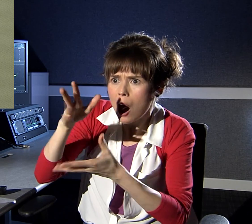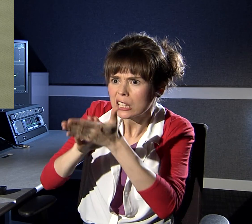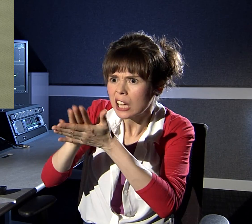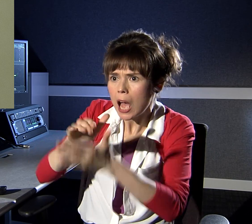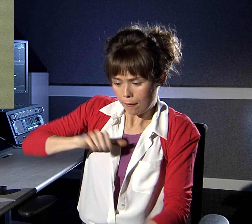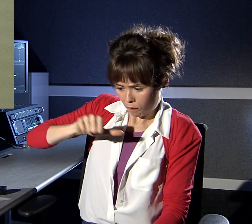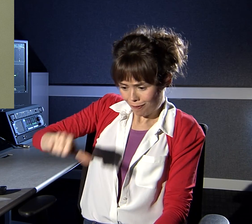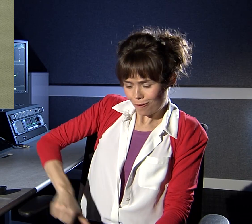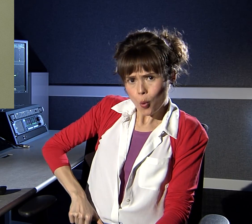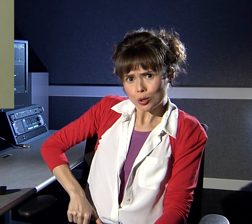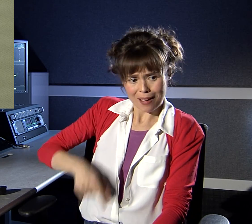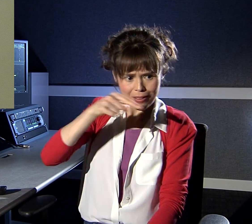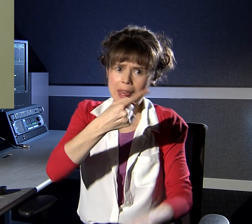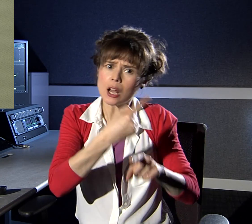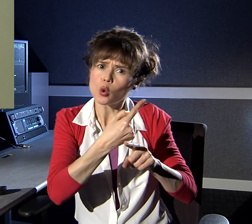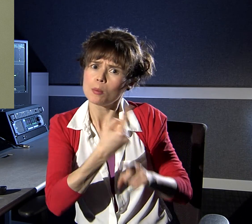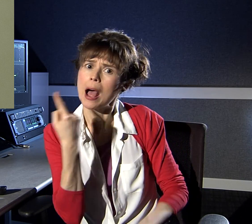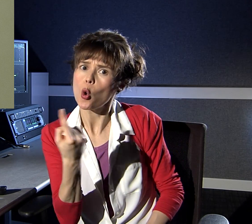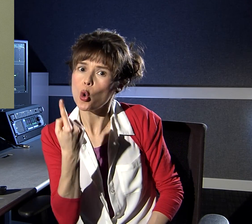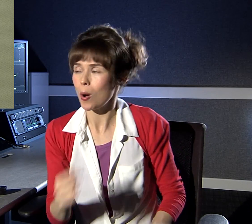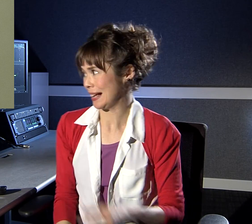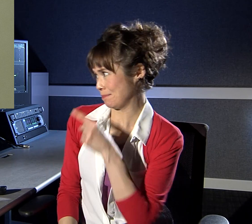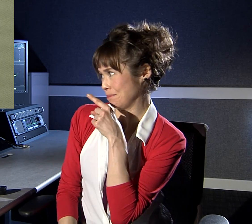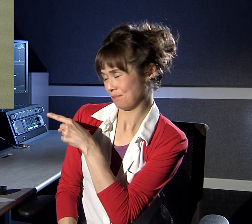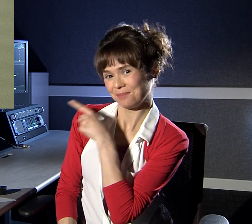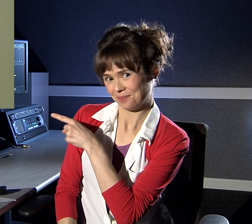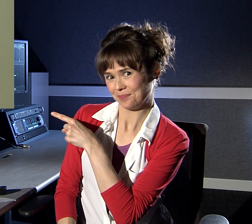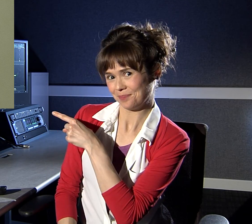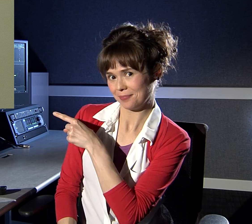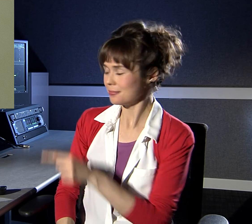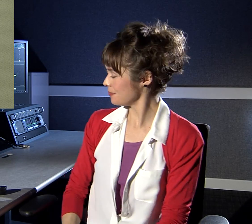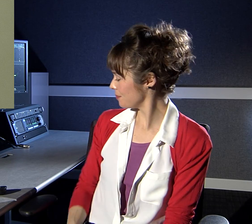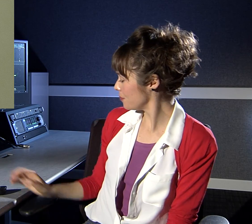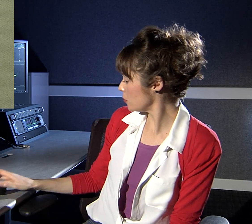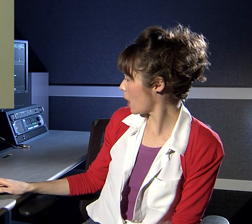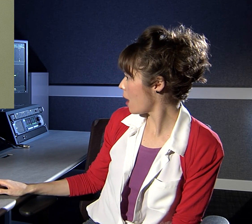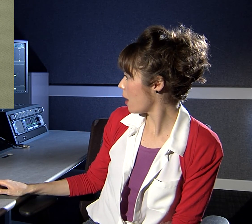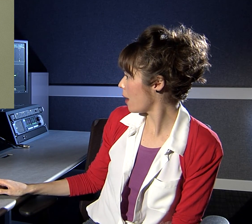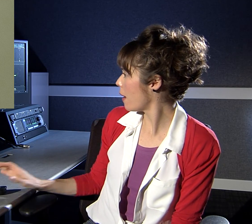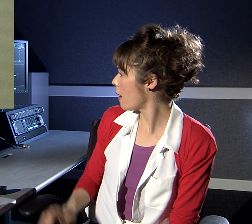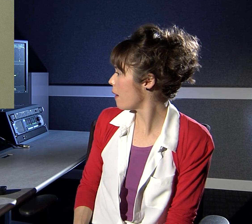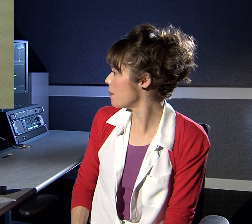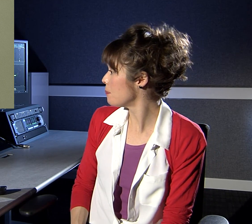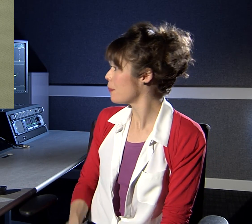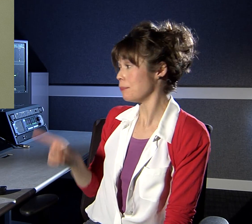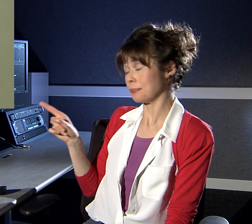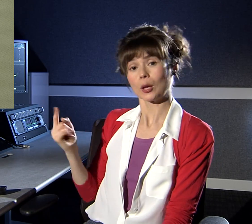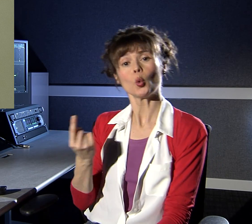Falstaff, describing that he's very unwell. So when you see me use the sign for Falstaff, you'll know that that's who we're talking about.